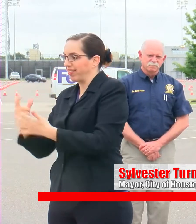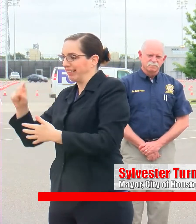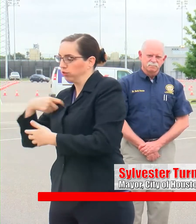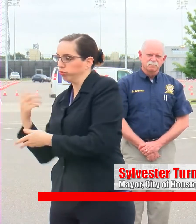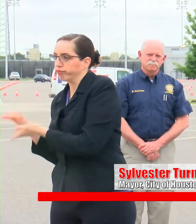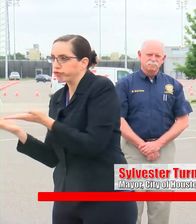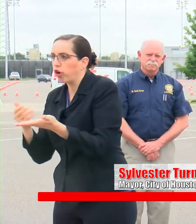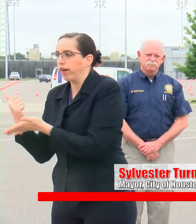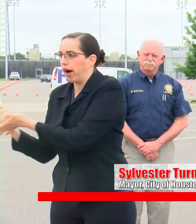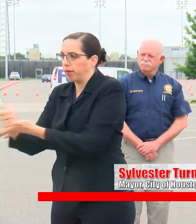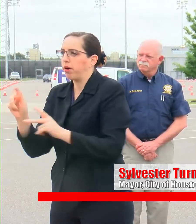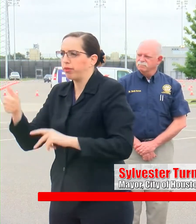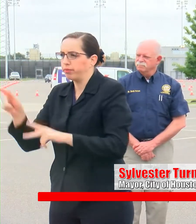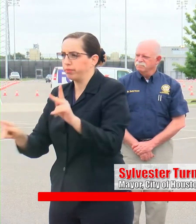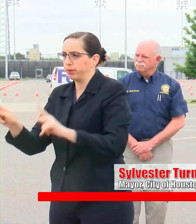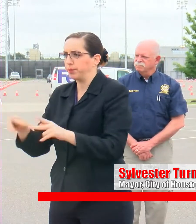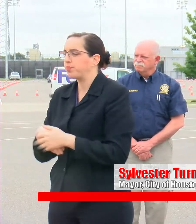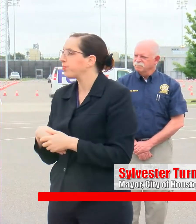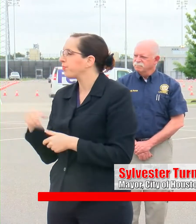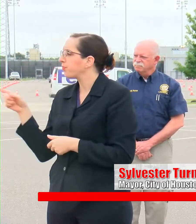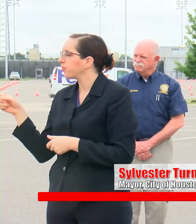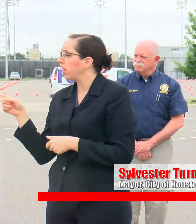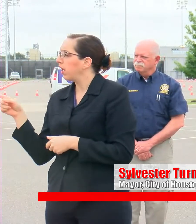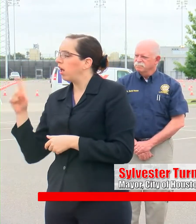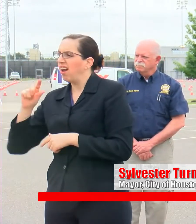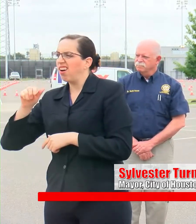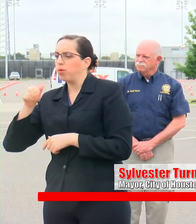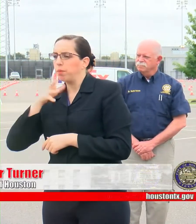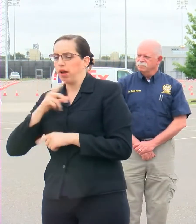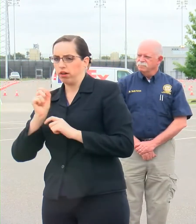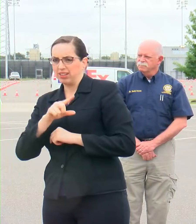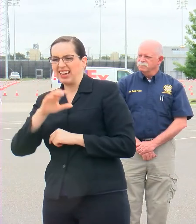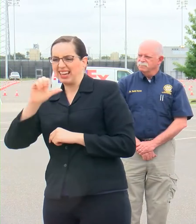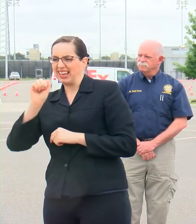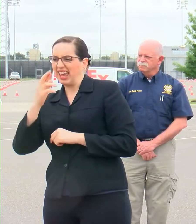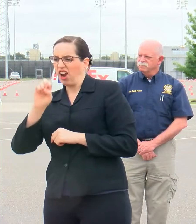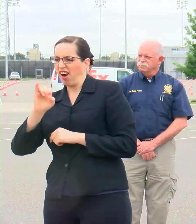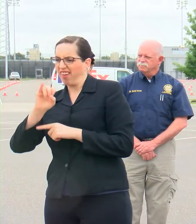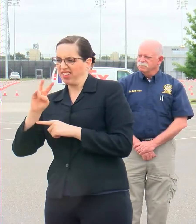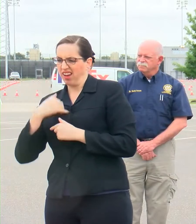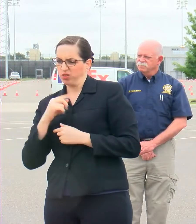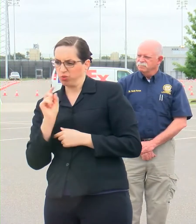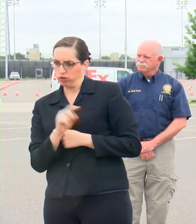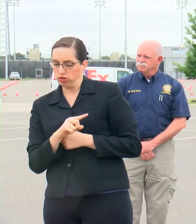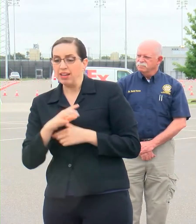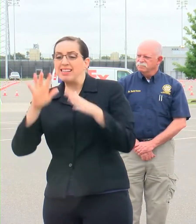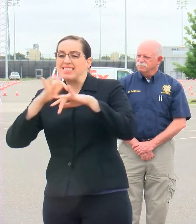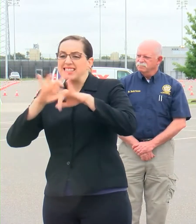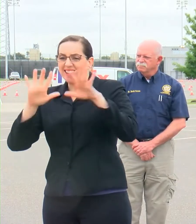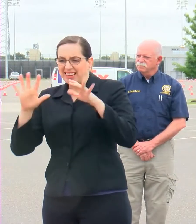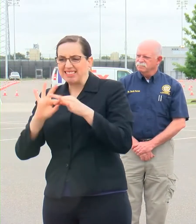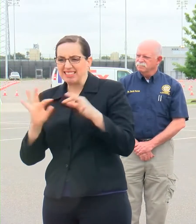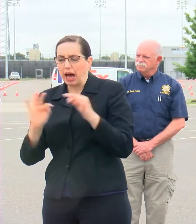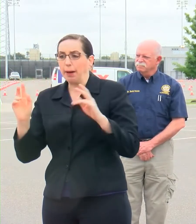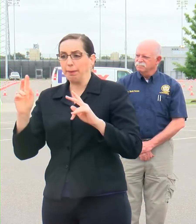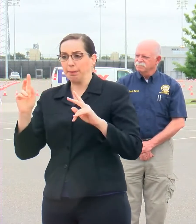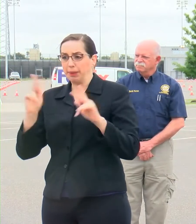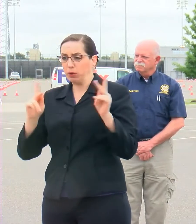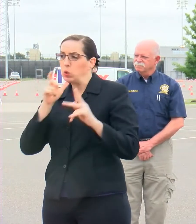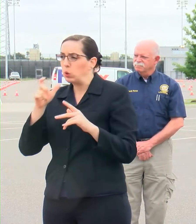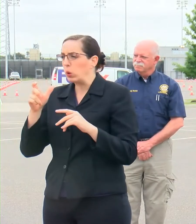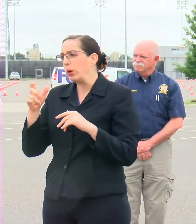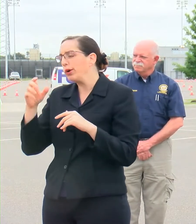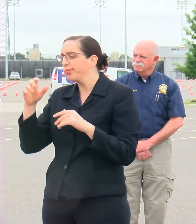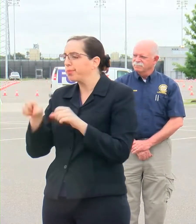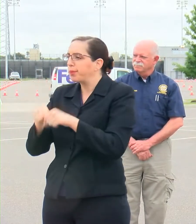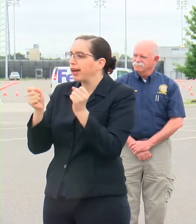population. KRIV has a question. I guess you made remarks on Sunday telling criminals and crooks to chill out